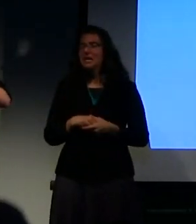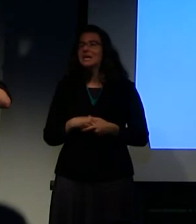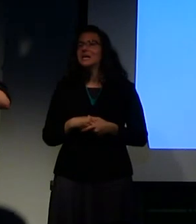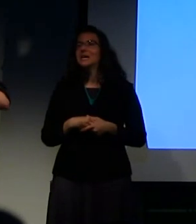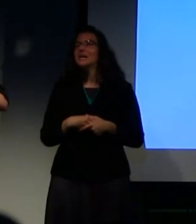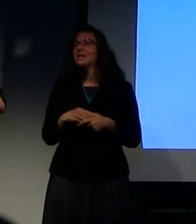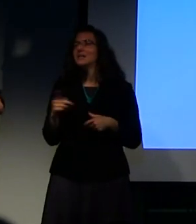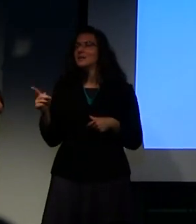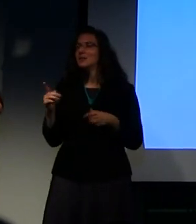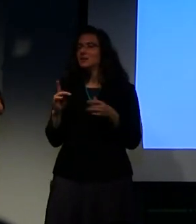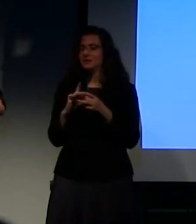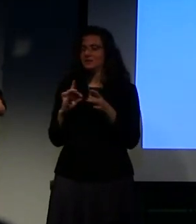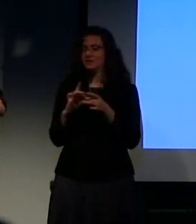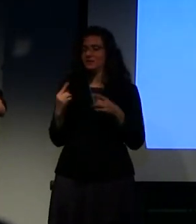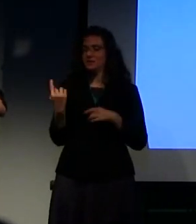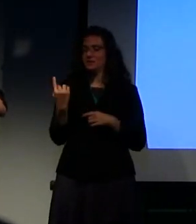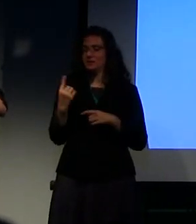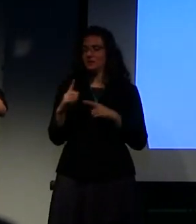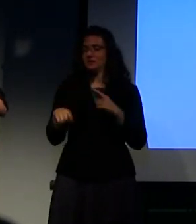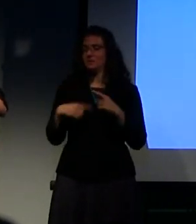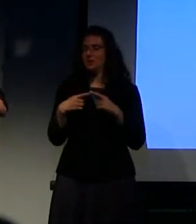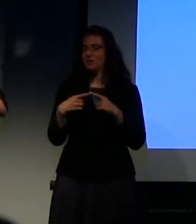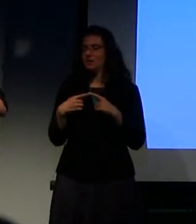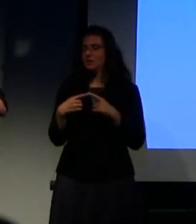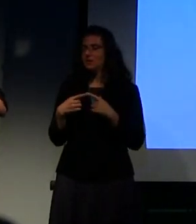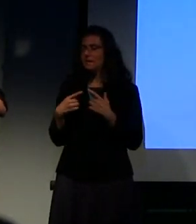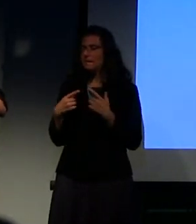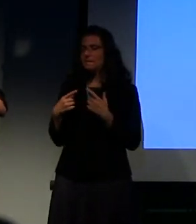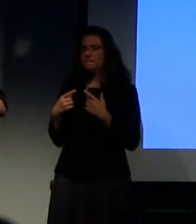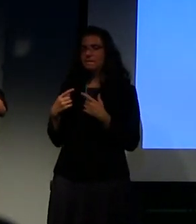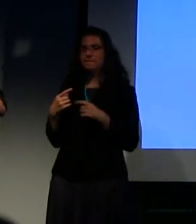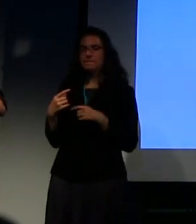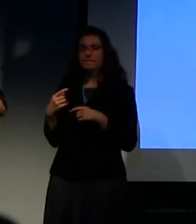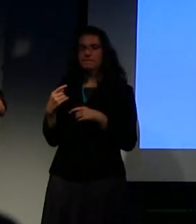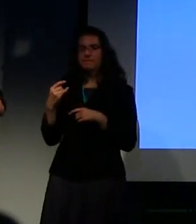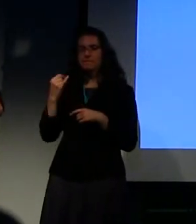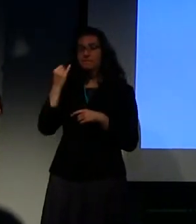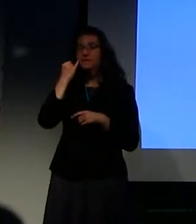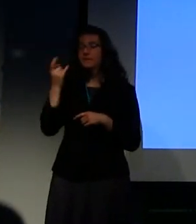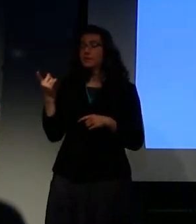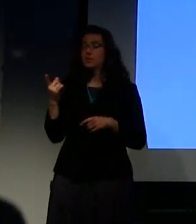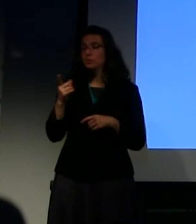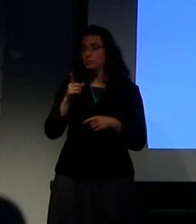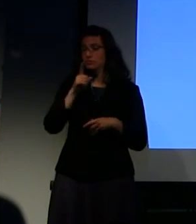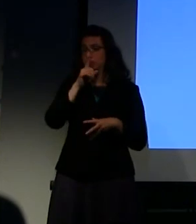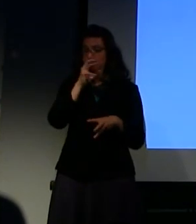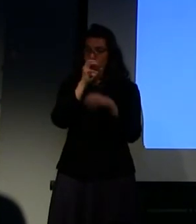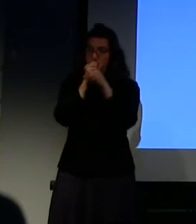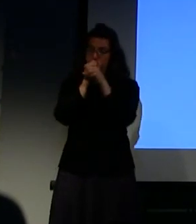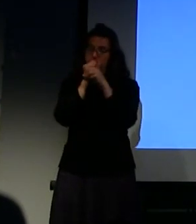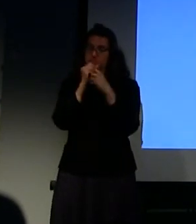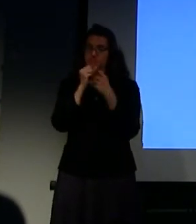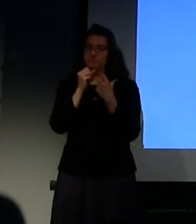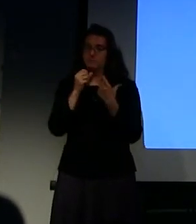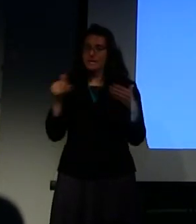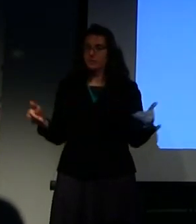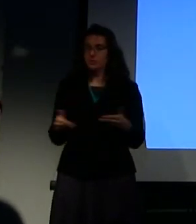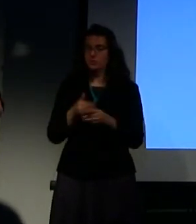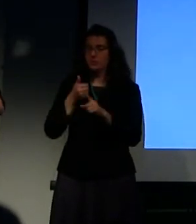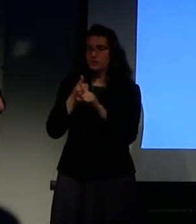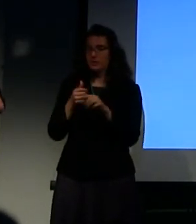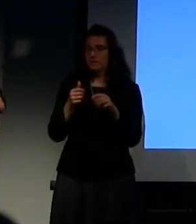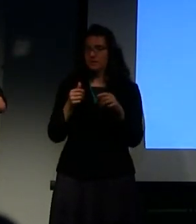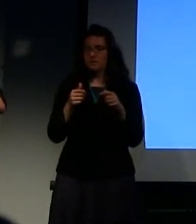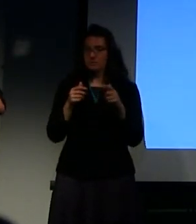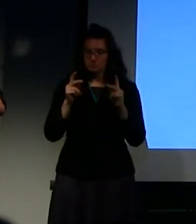something about if you didn't have us introduce yourself as a person with schizophrenia, you would wonder what people might think of the